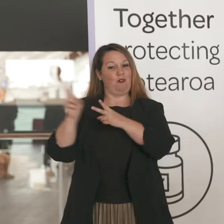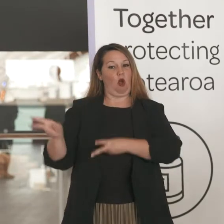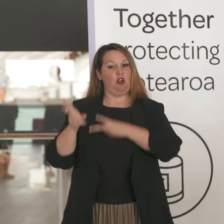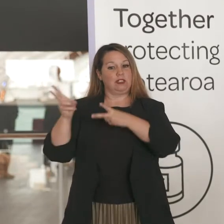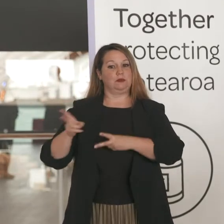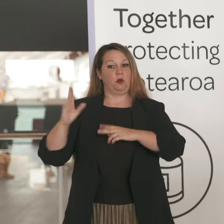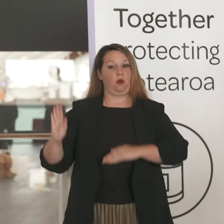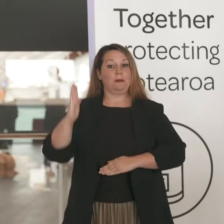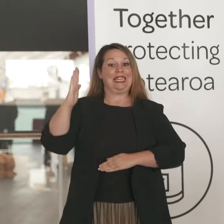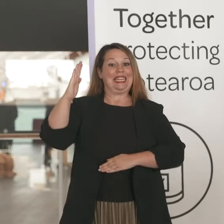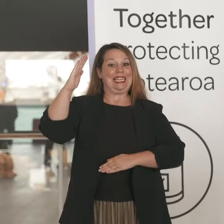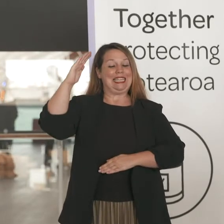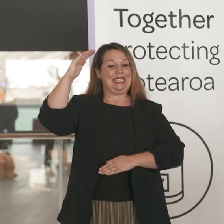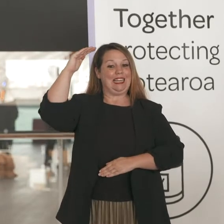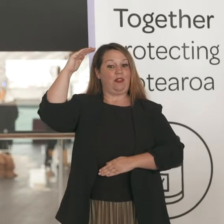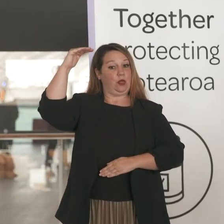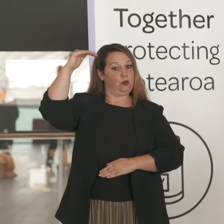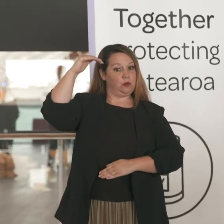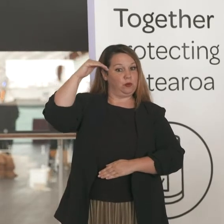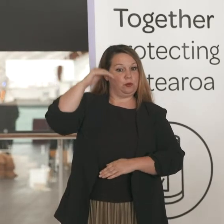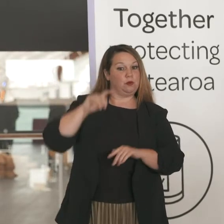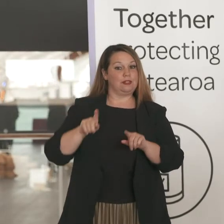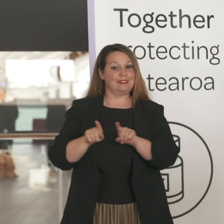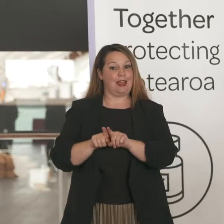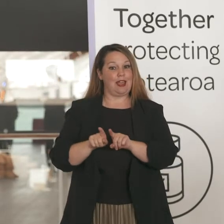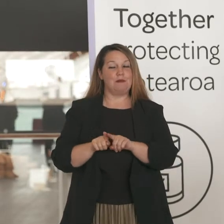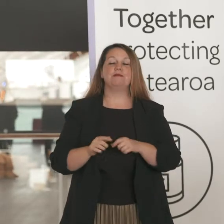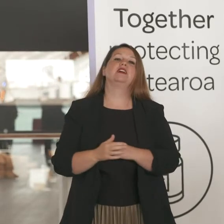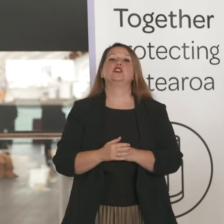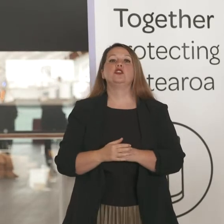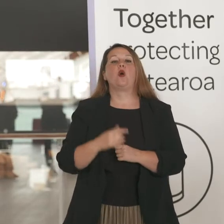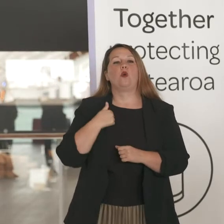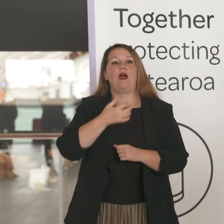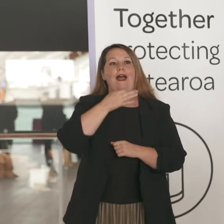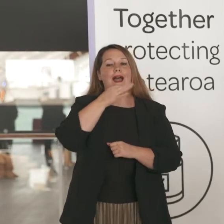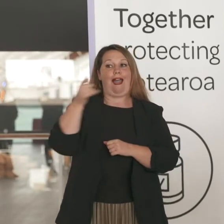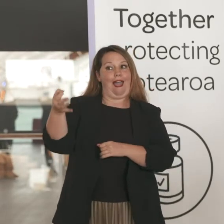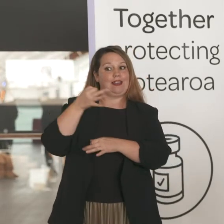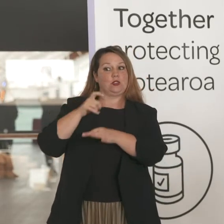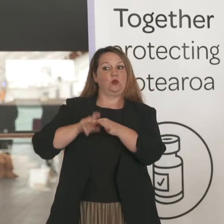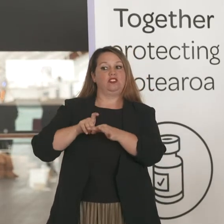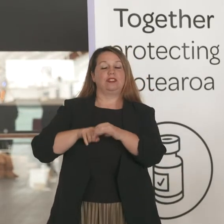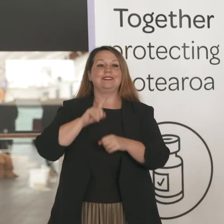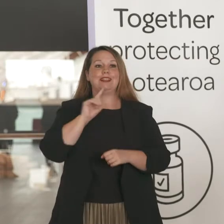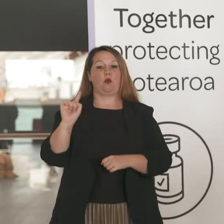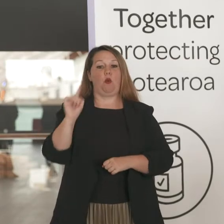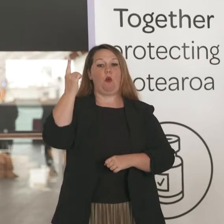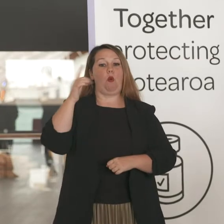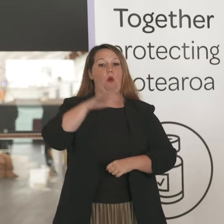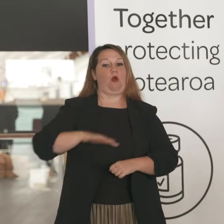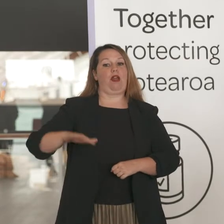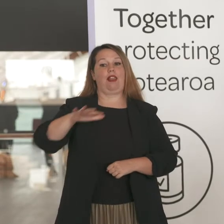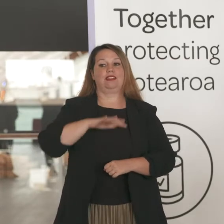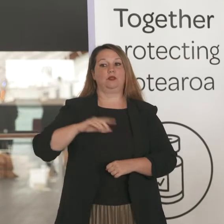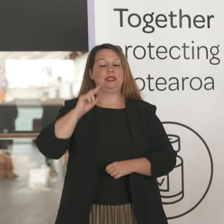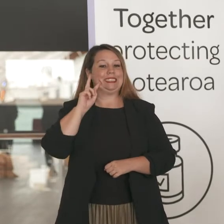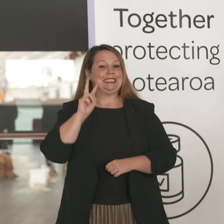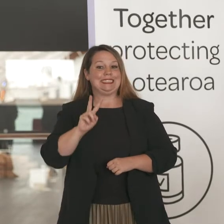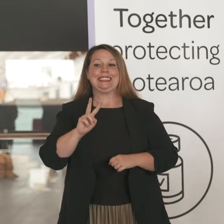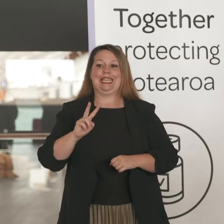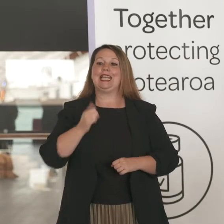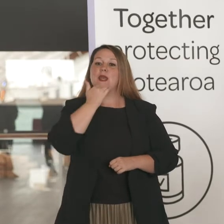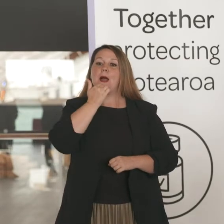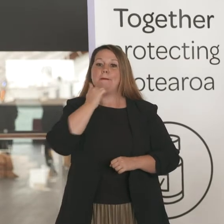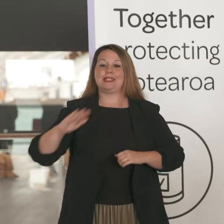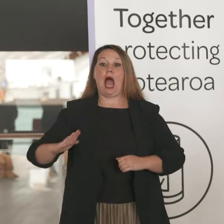is, as we start to see the peak here in Auckland, what will the effect be on hospitalisations? Have they peaked